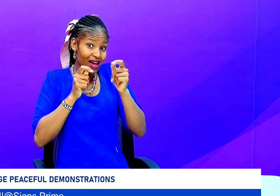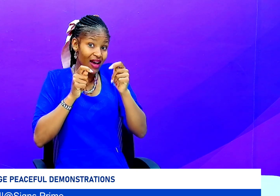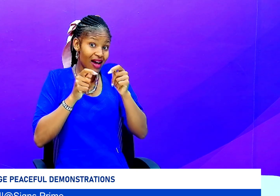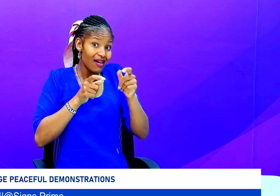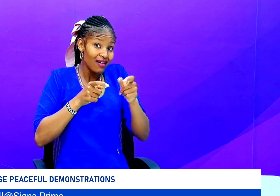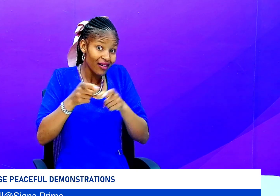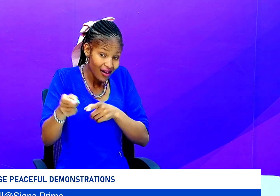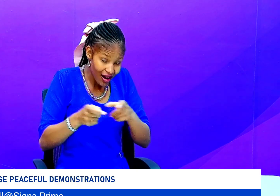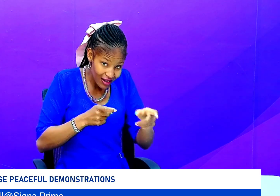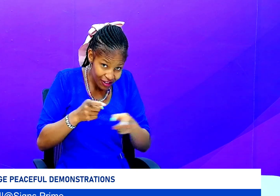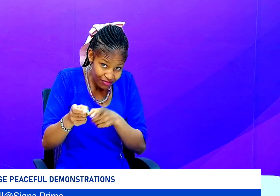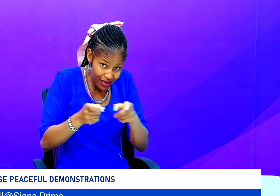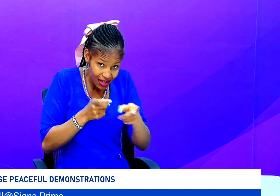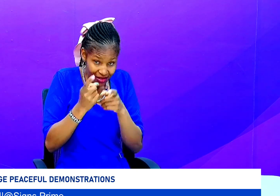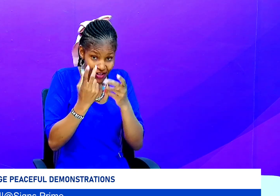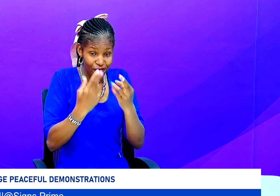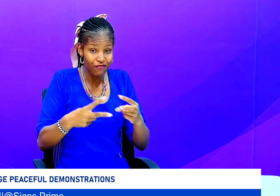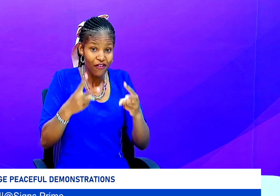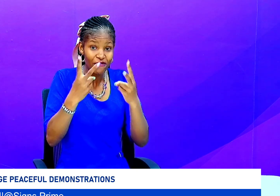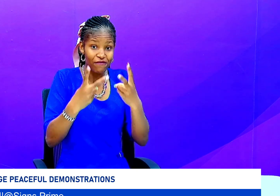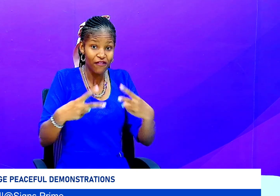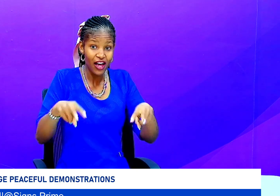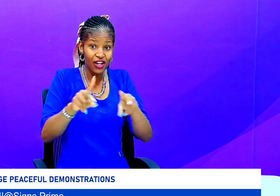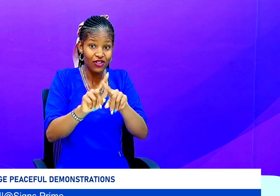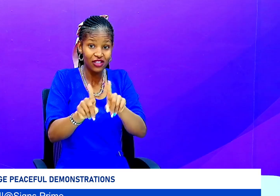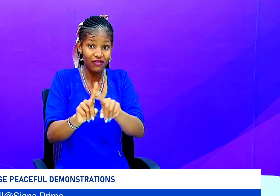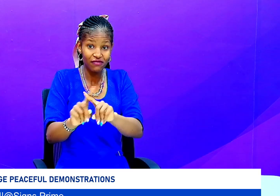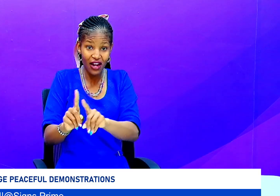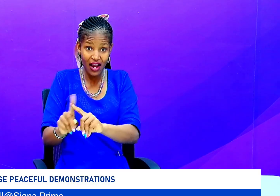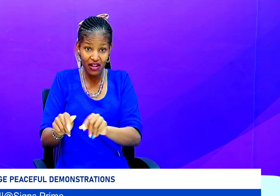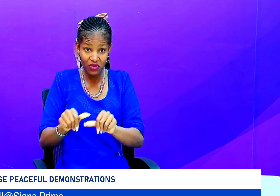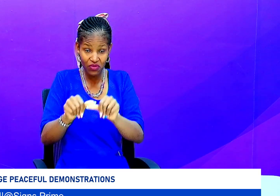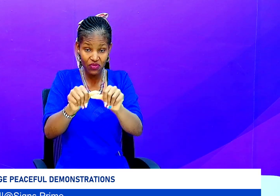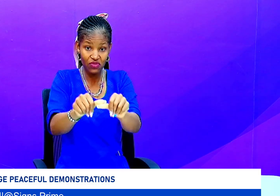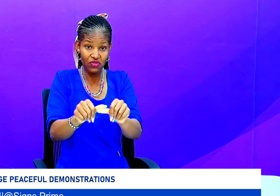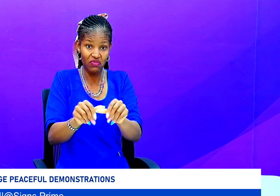to buy what is rightfully communal property.